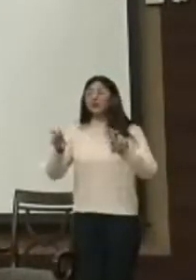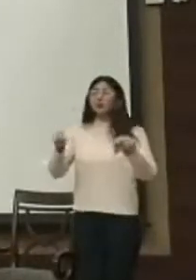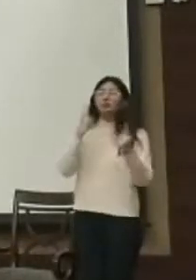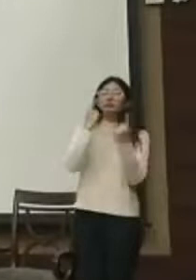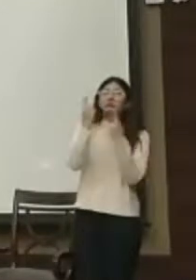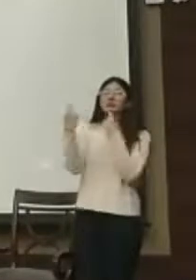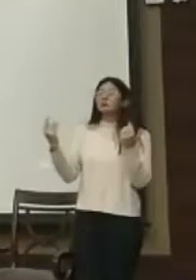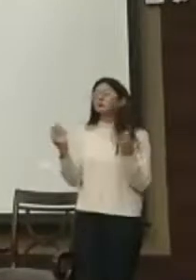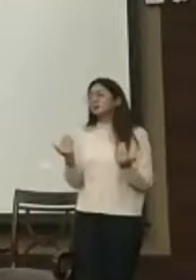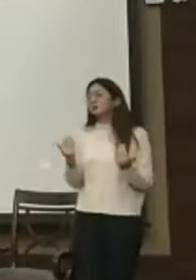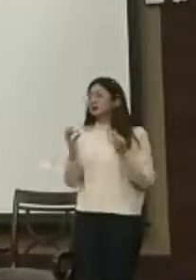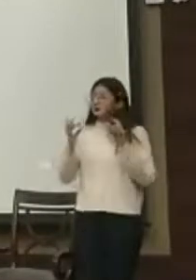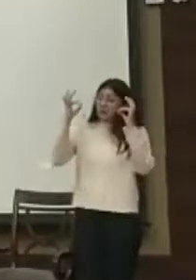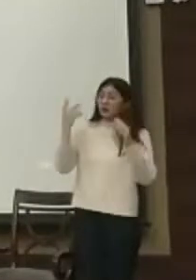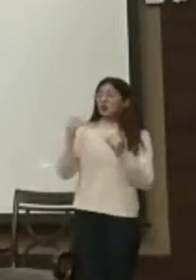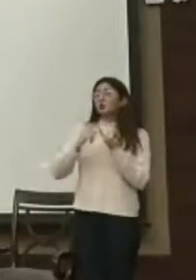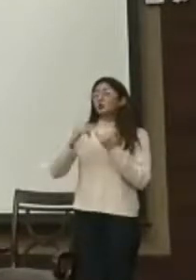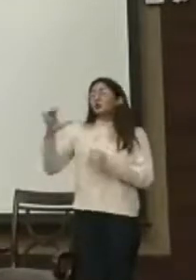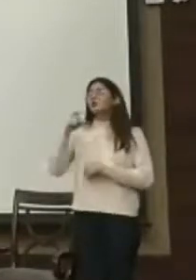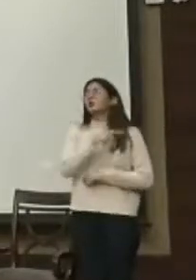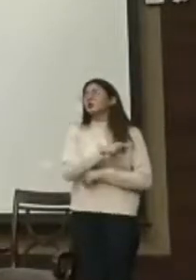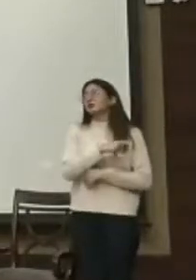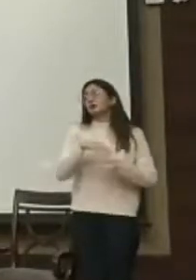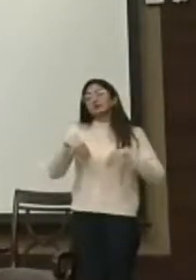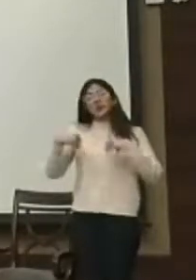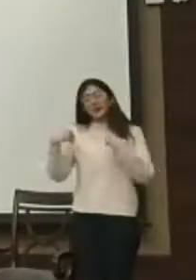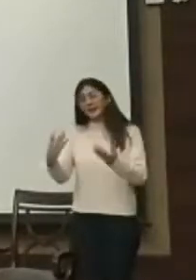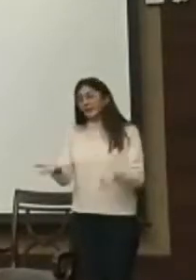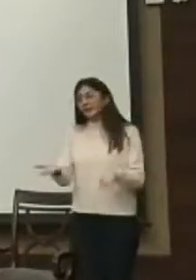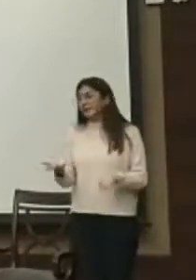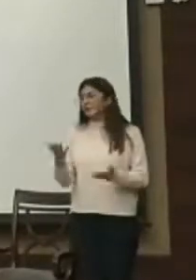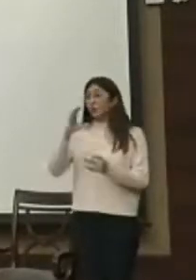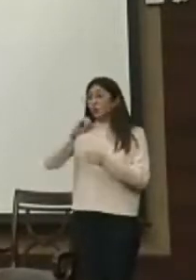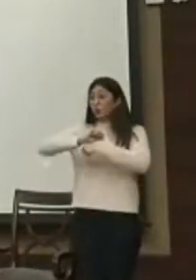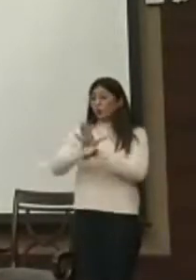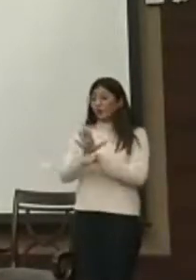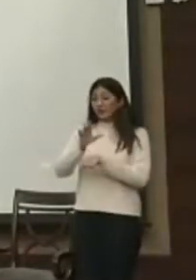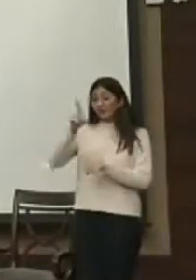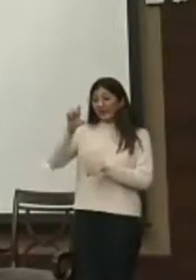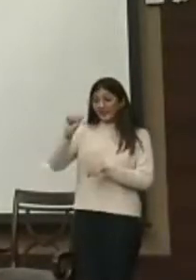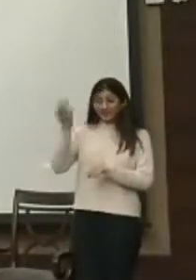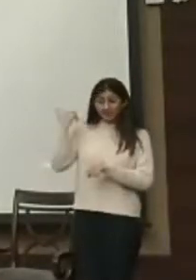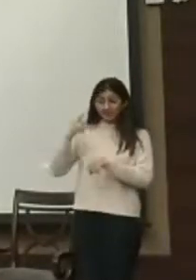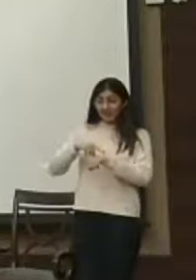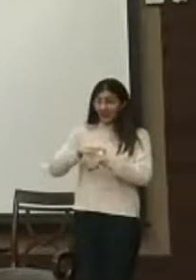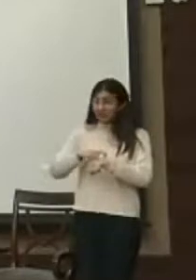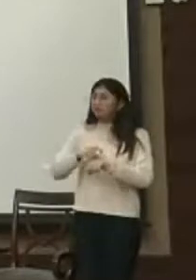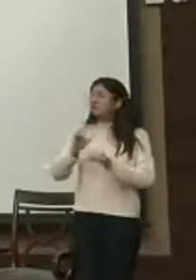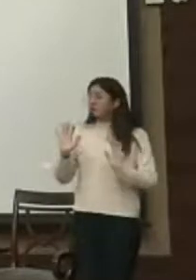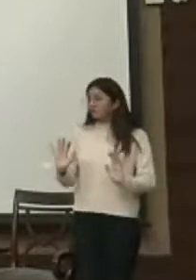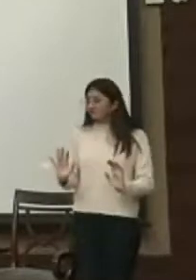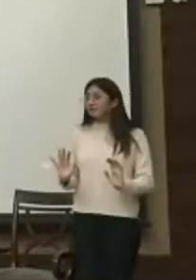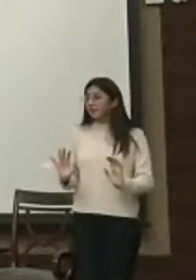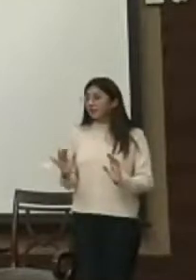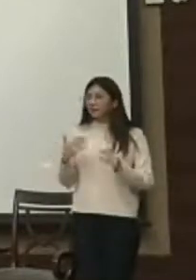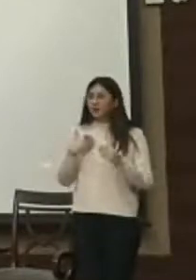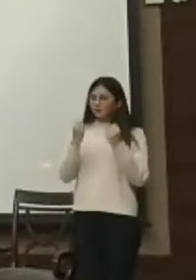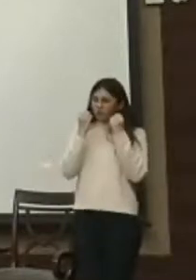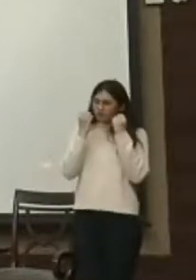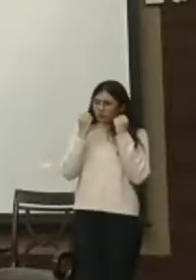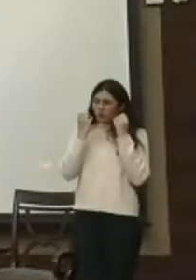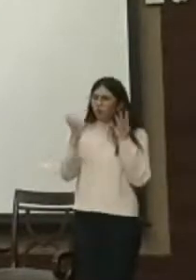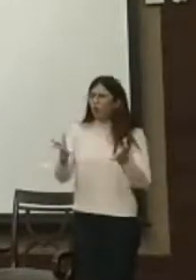the Supreme Court for supply of necessities during the COVID-19 pandemic. But then I'm shocked to learn that